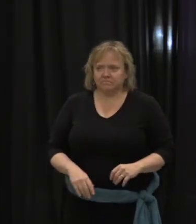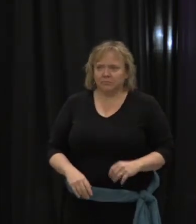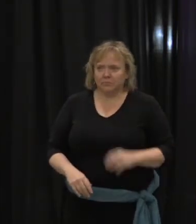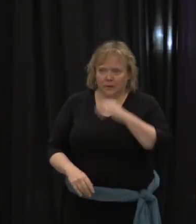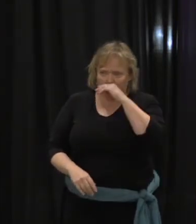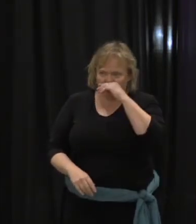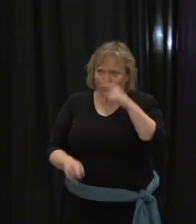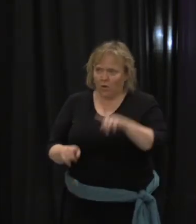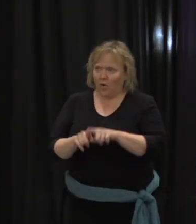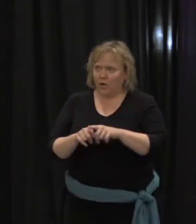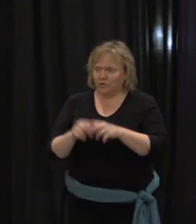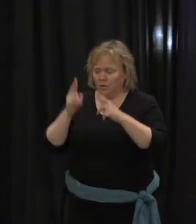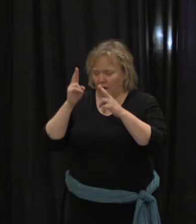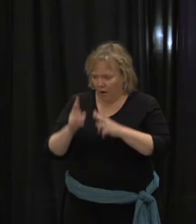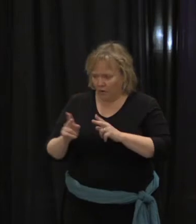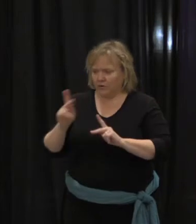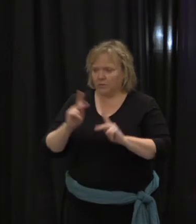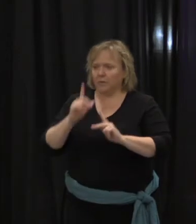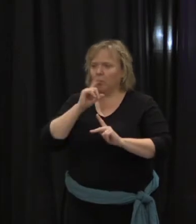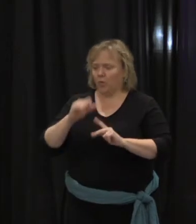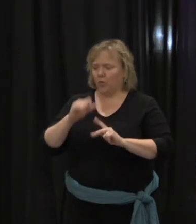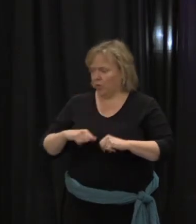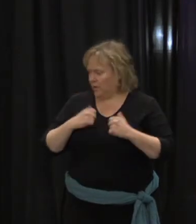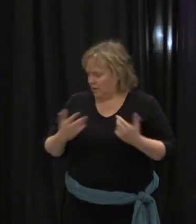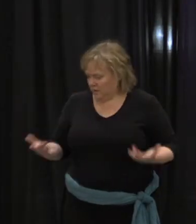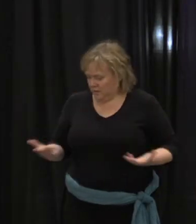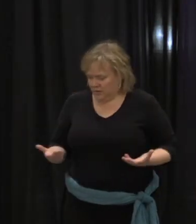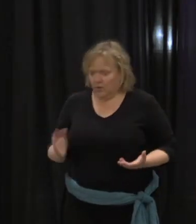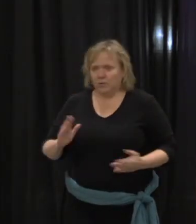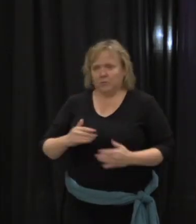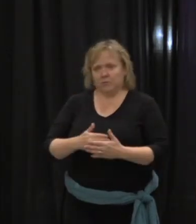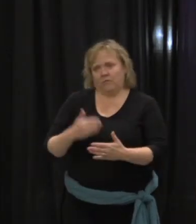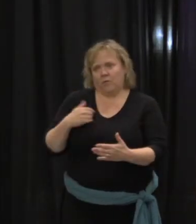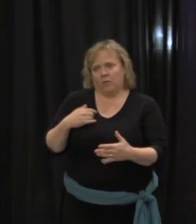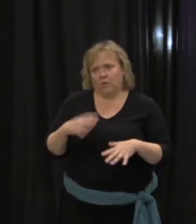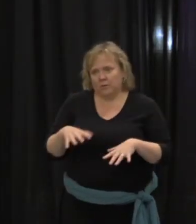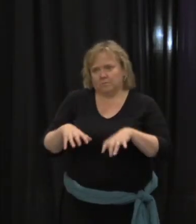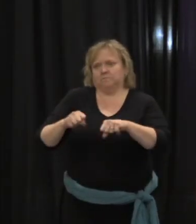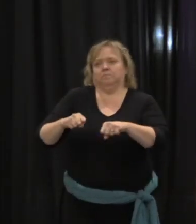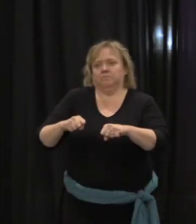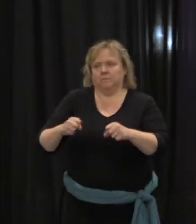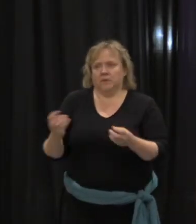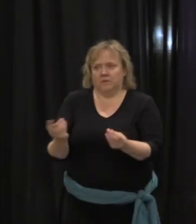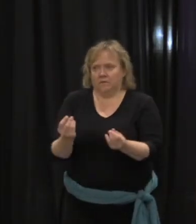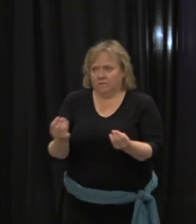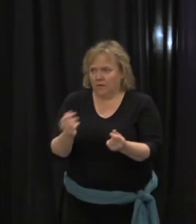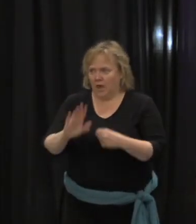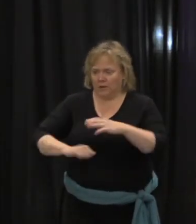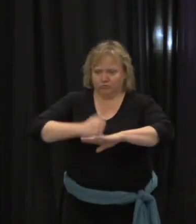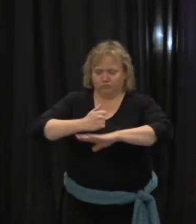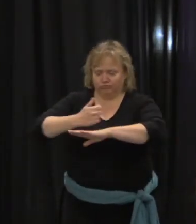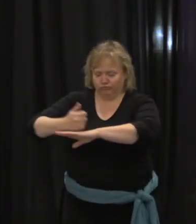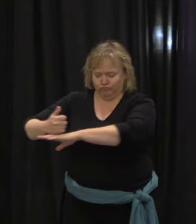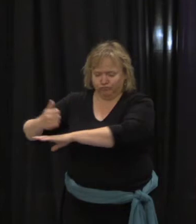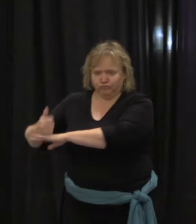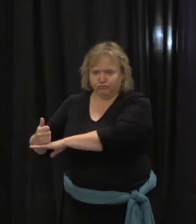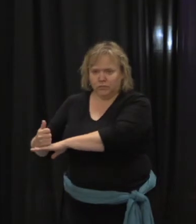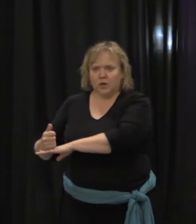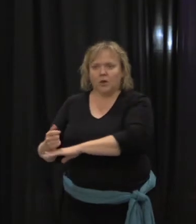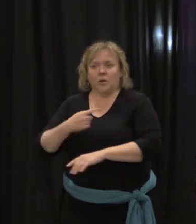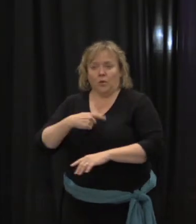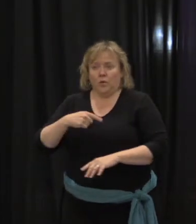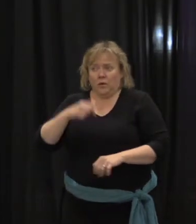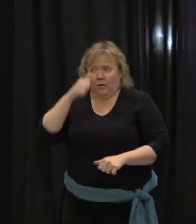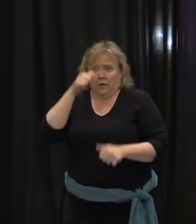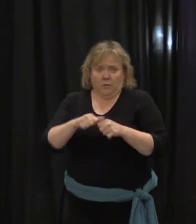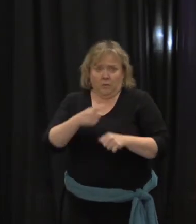indigenous people upon whose land we are on and the people who have been displaced from this land as well. We can never forget that most of us here are